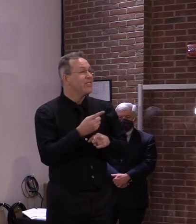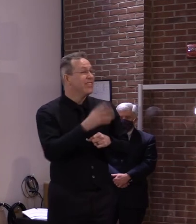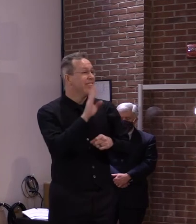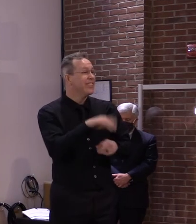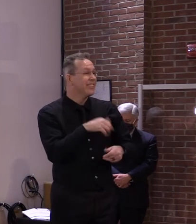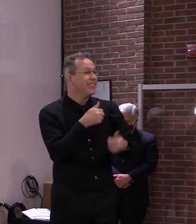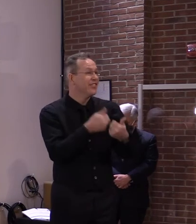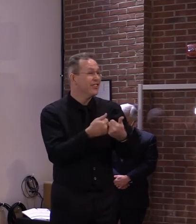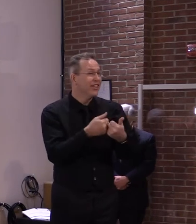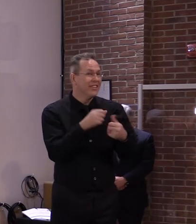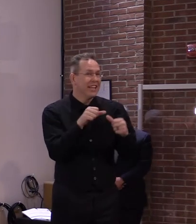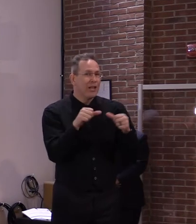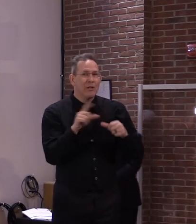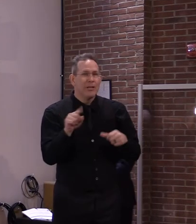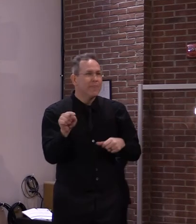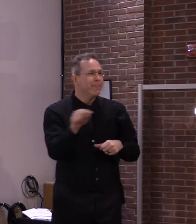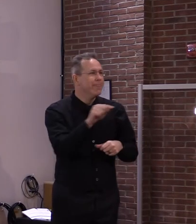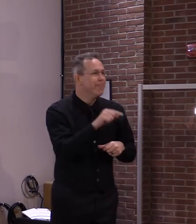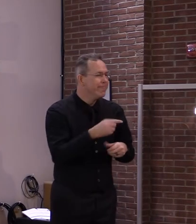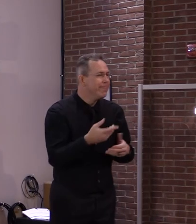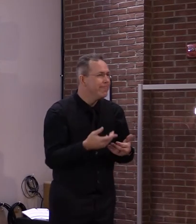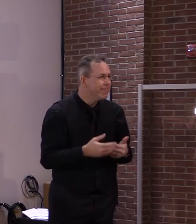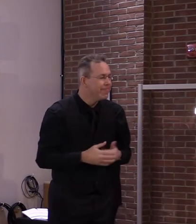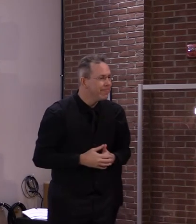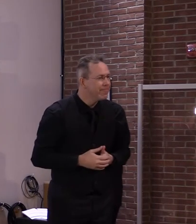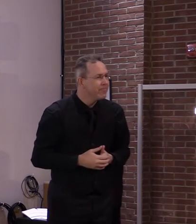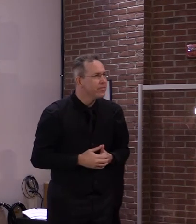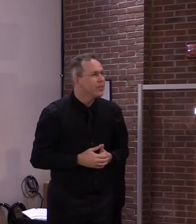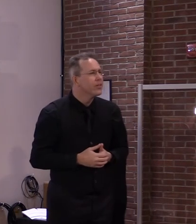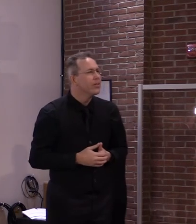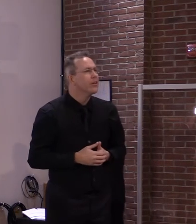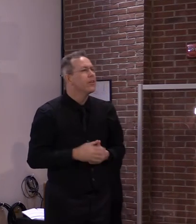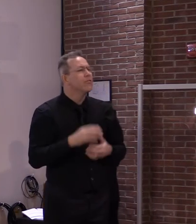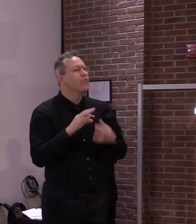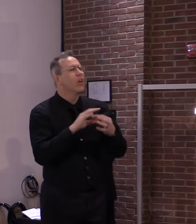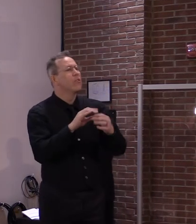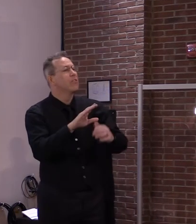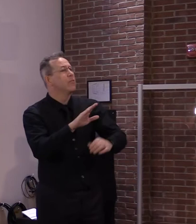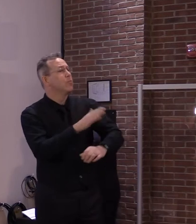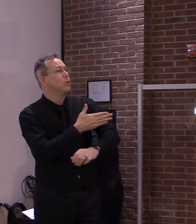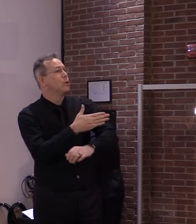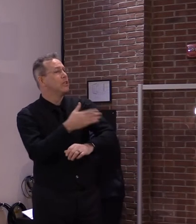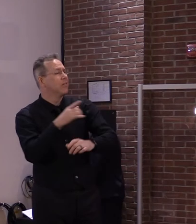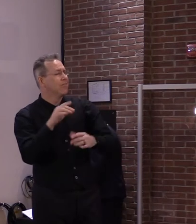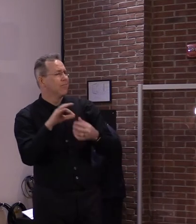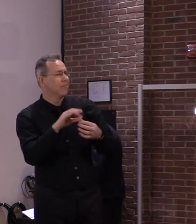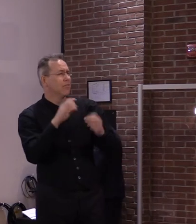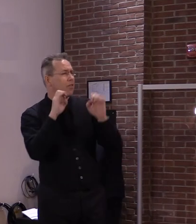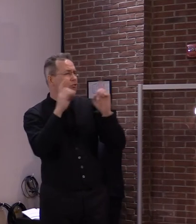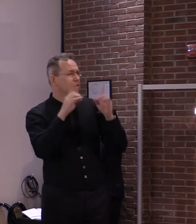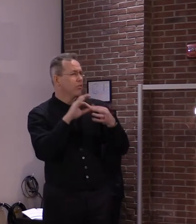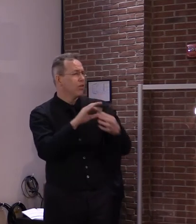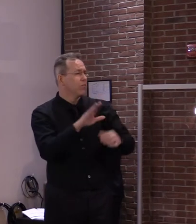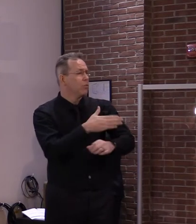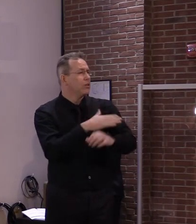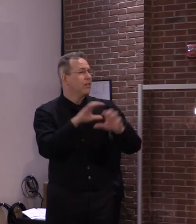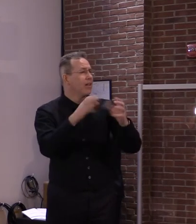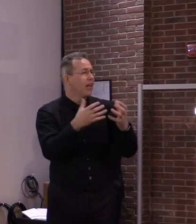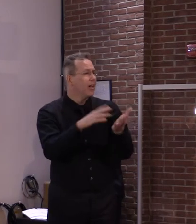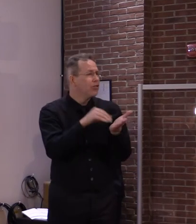met on and off since august with music teachers and our medical folks including our infectious disease